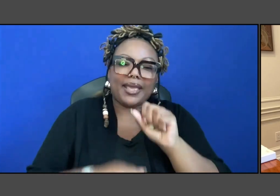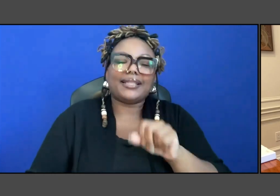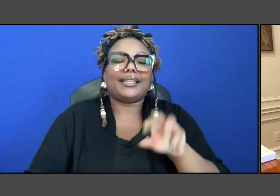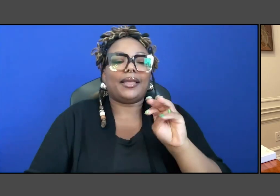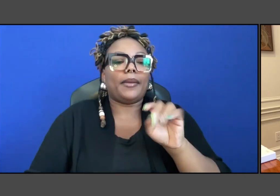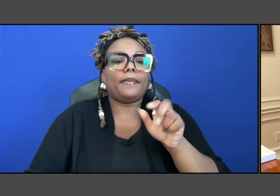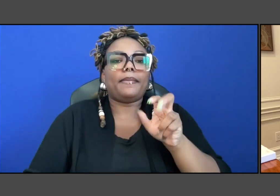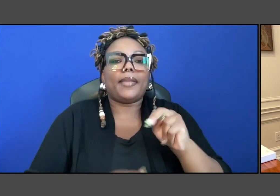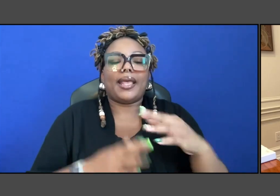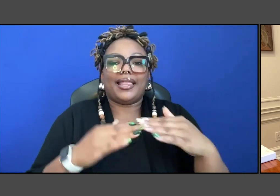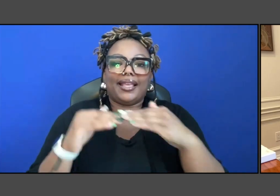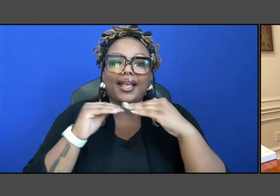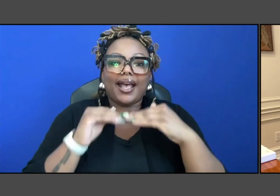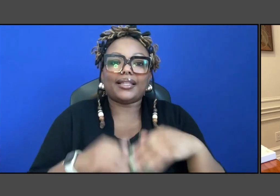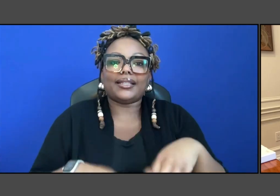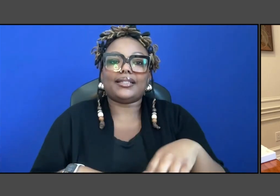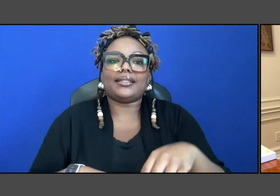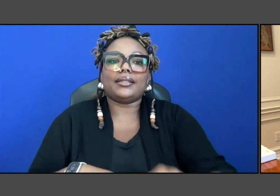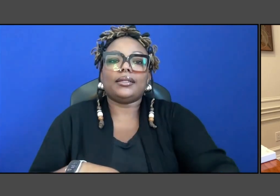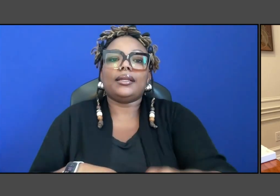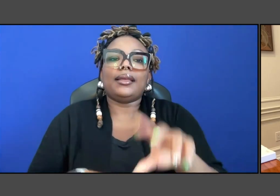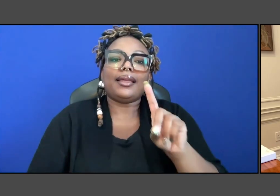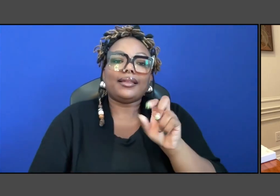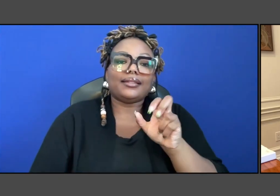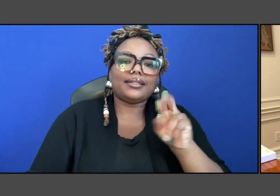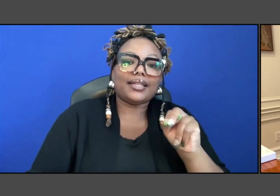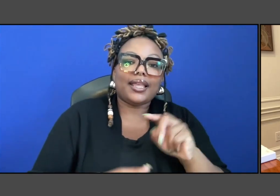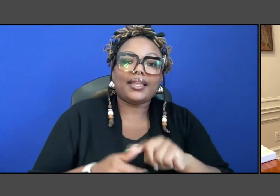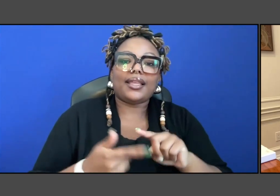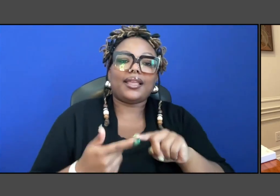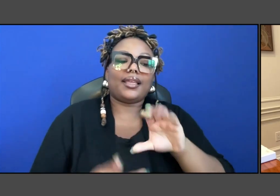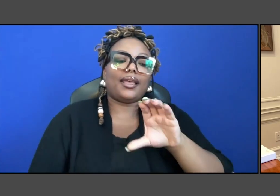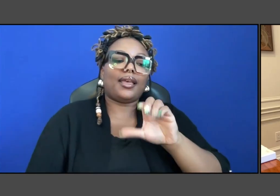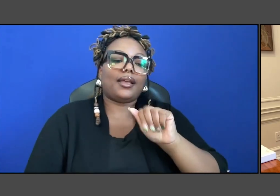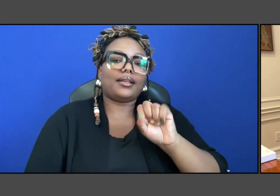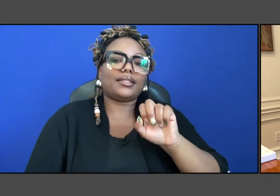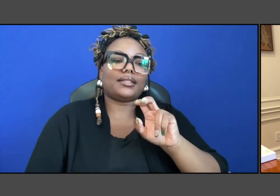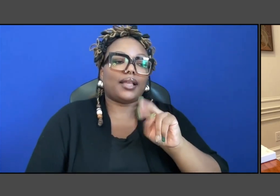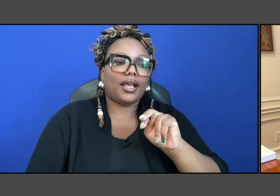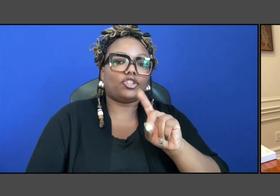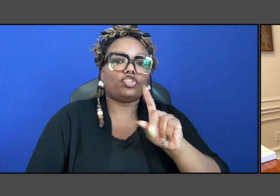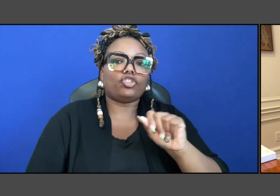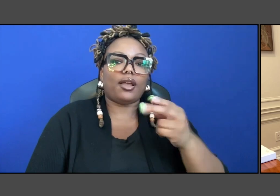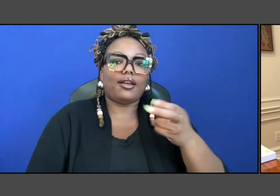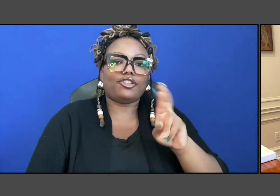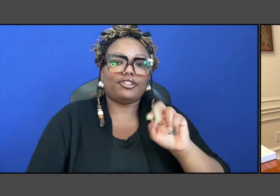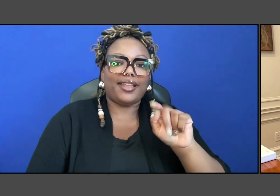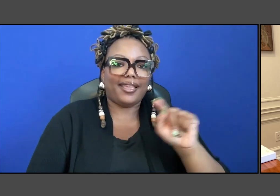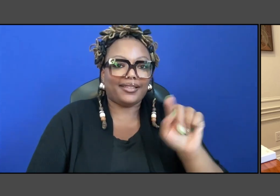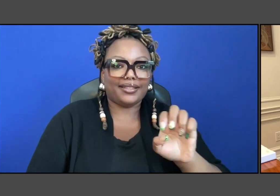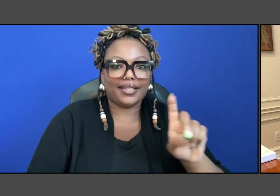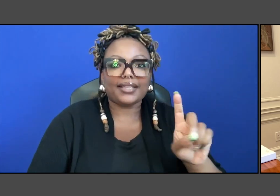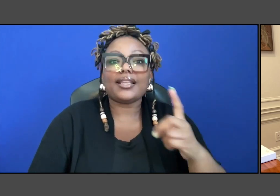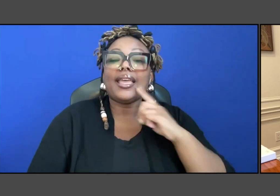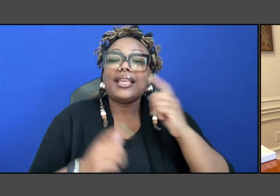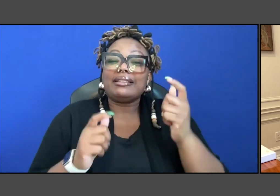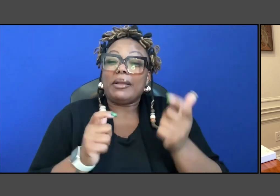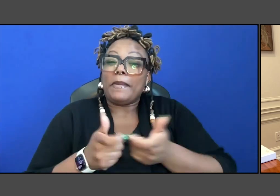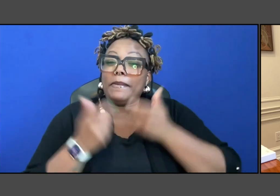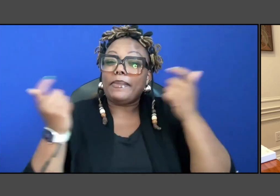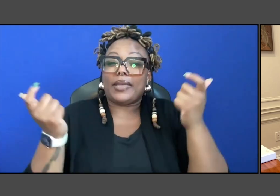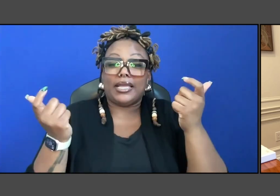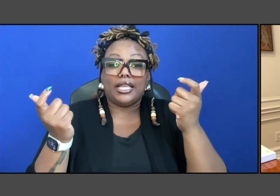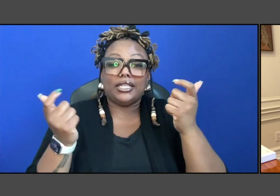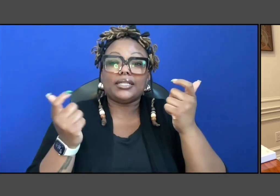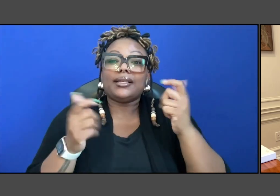Deb Cullen-Morales and Cassandra Hernandez-Faham. It is the first large-scale instance of binational support for